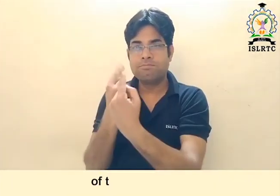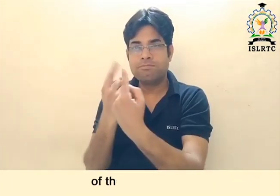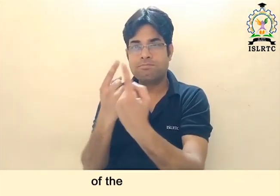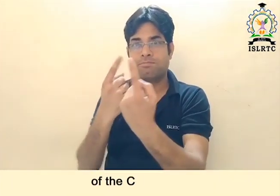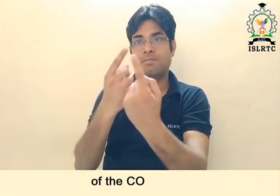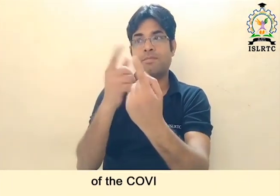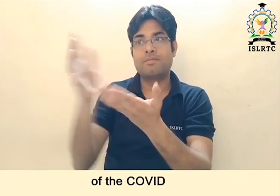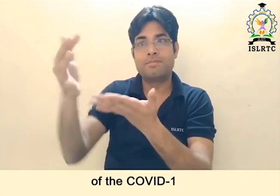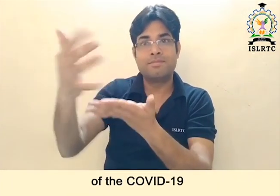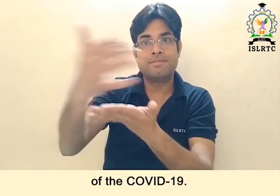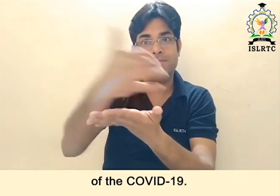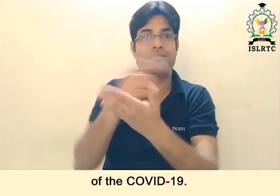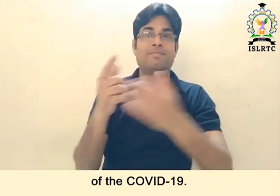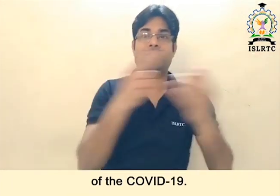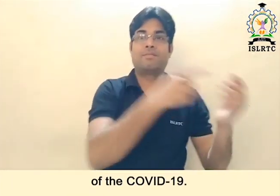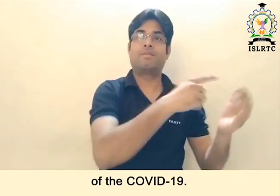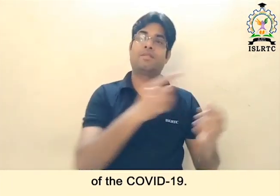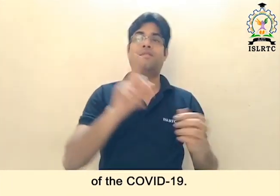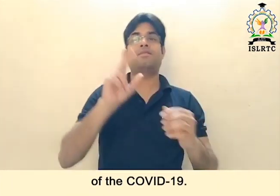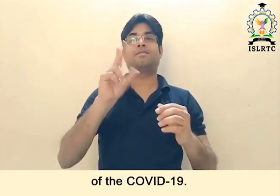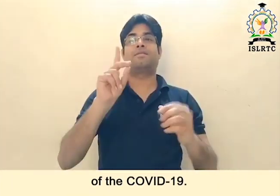of the COVID 19.